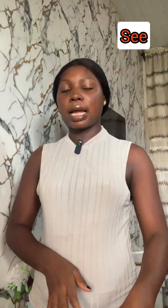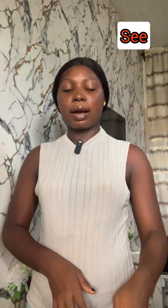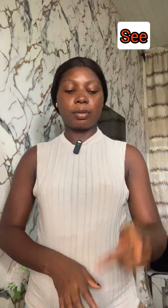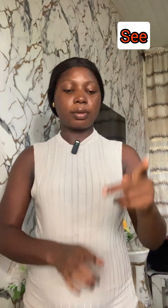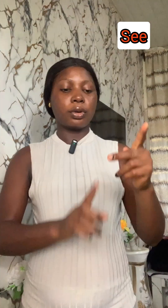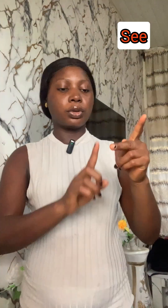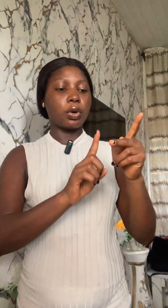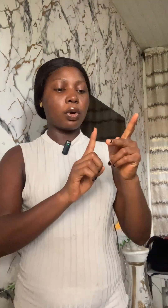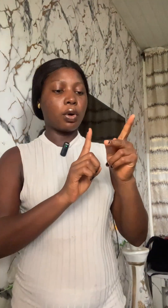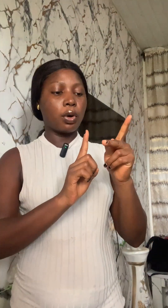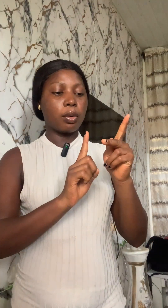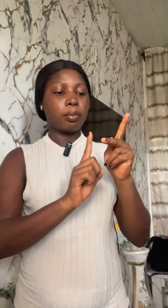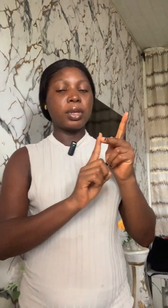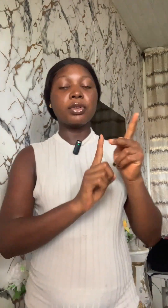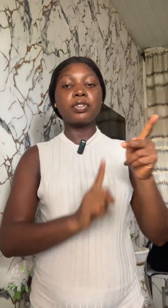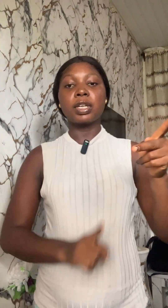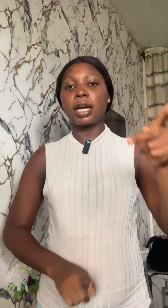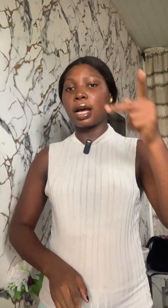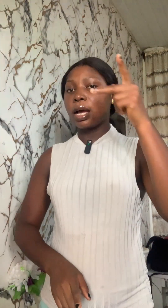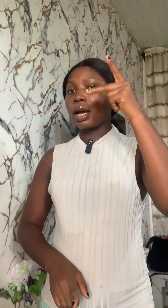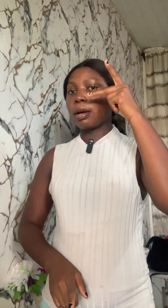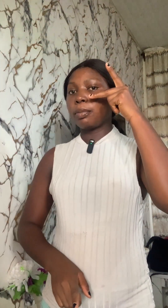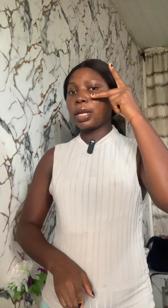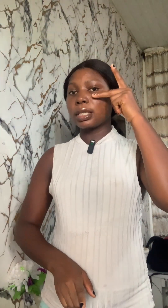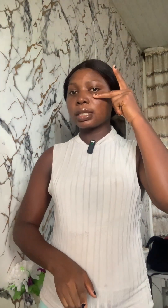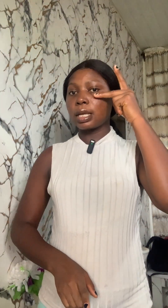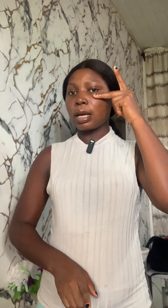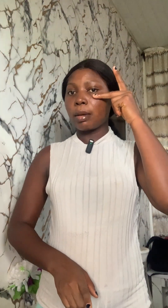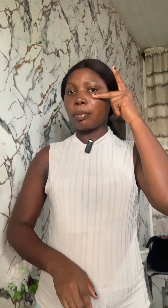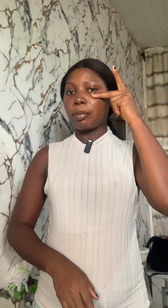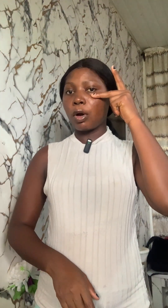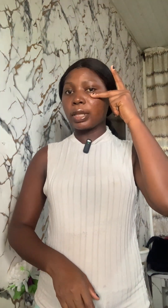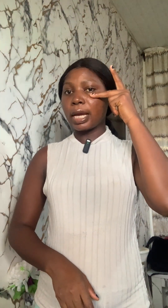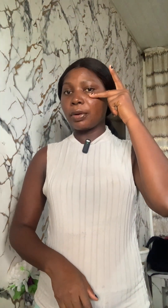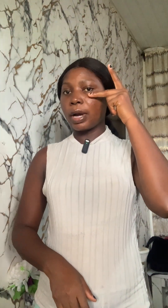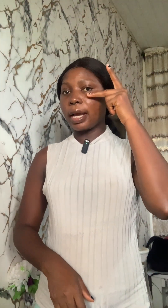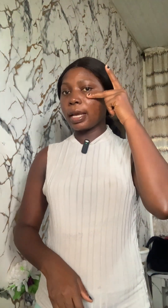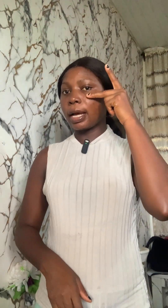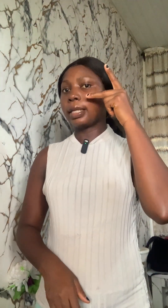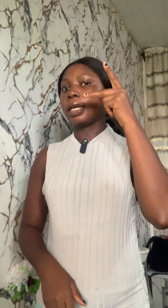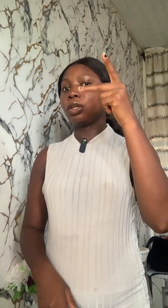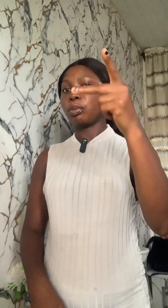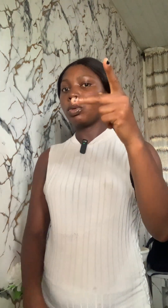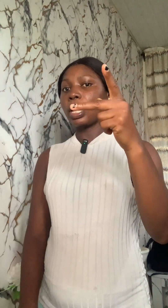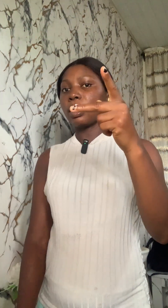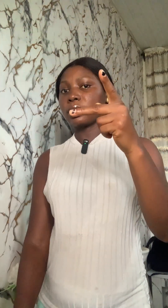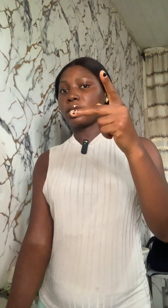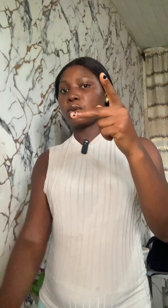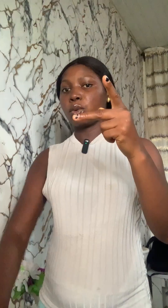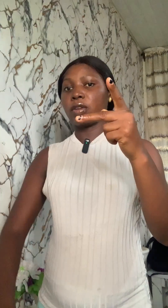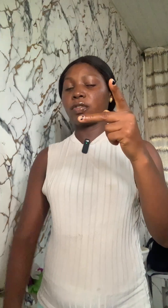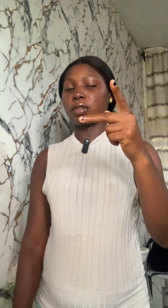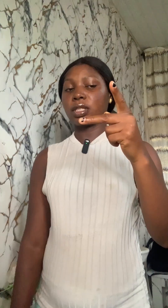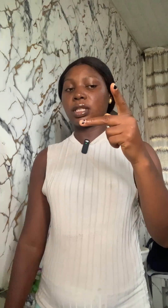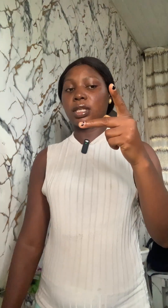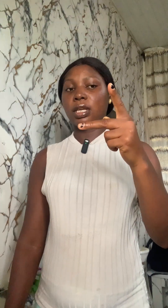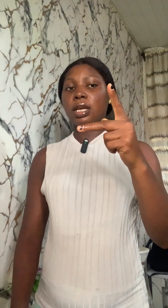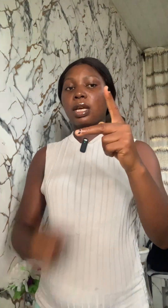Now, your middle finger placed under your eye and then pull out this way for see.